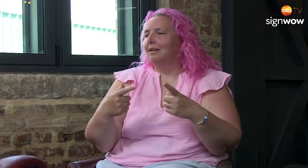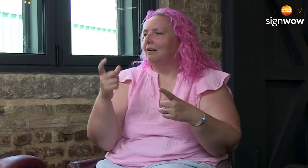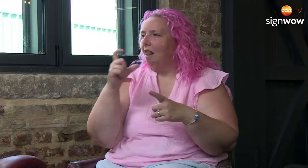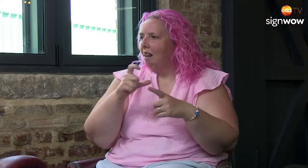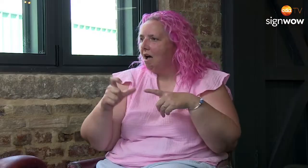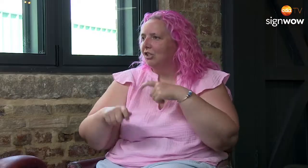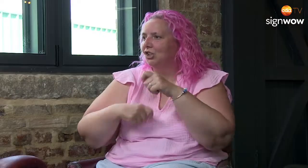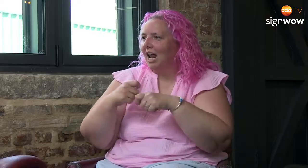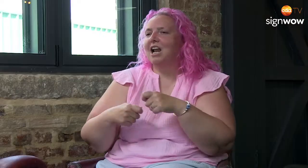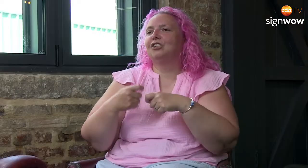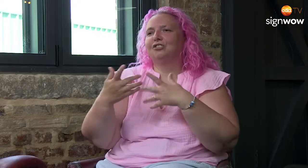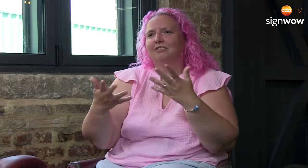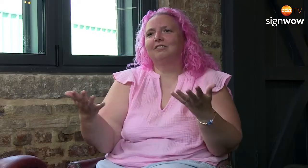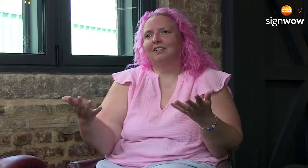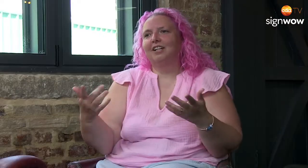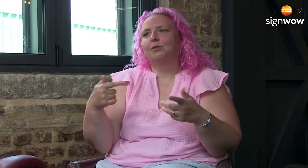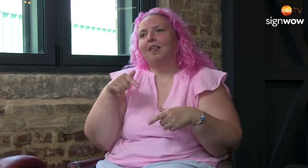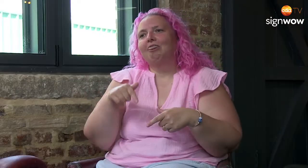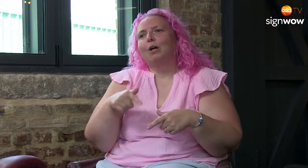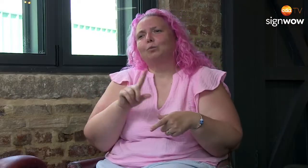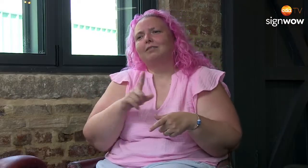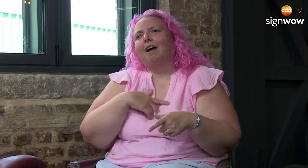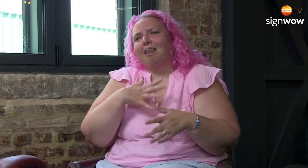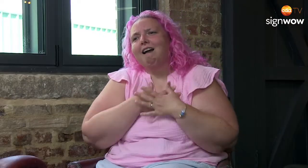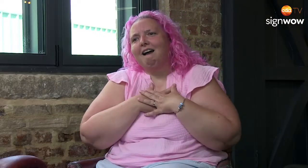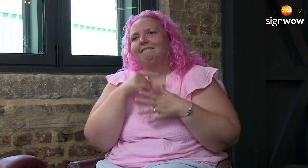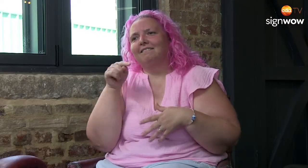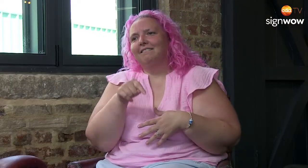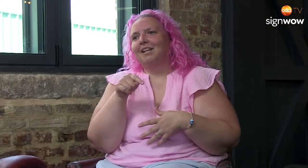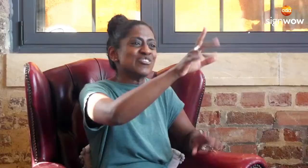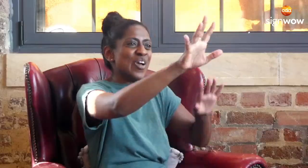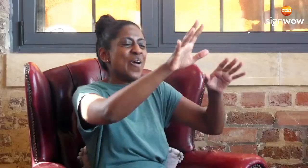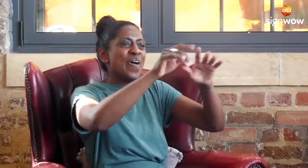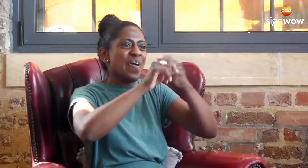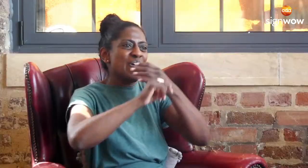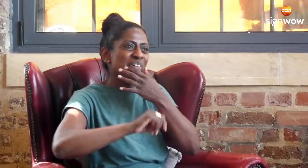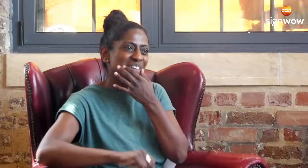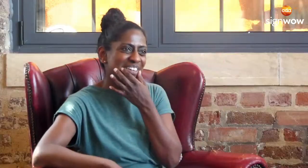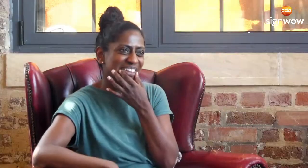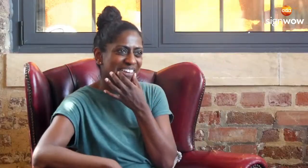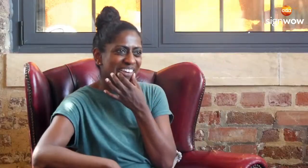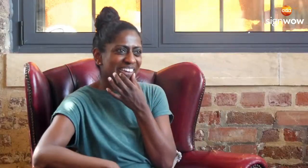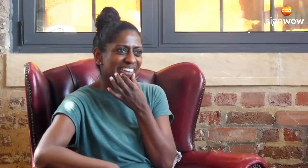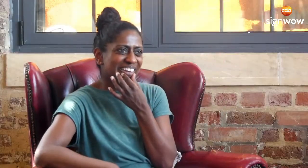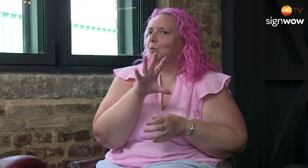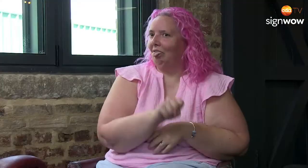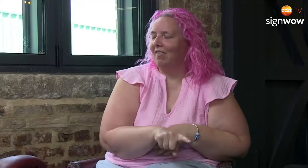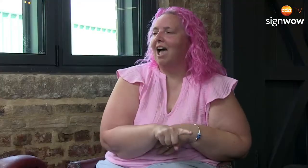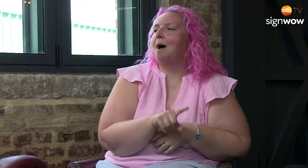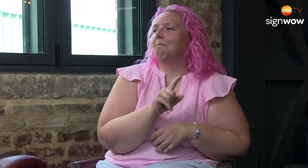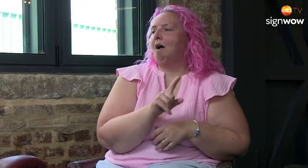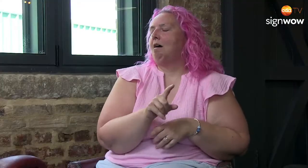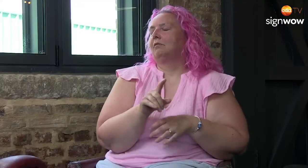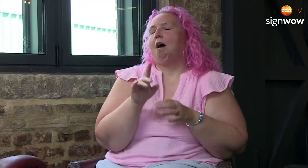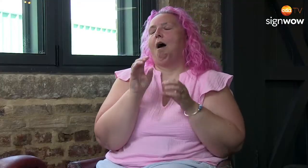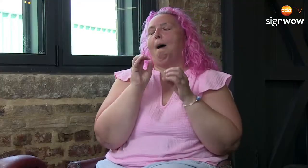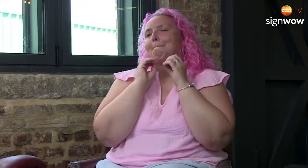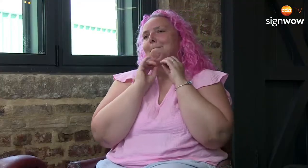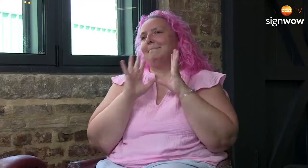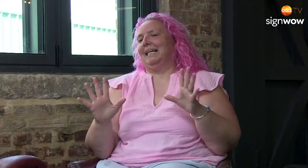time. And the colour changes, so Wow. that's what I really, really love. But Staffa is very, very difficult to get there,